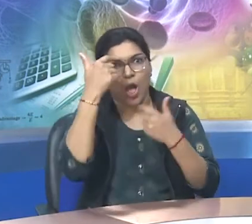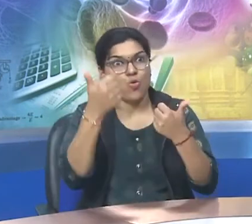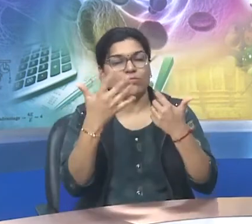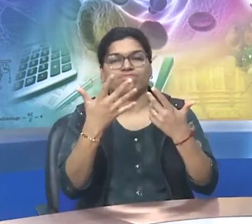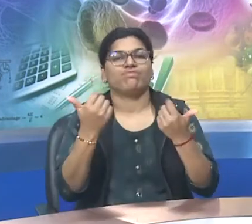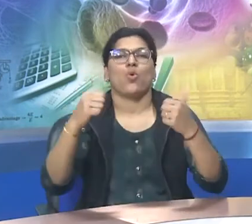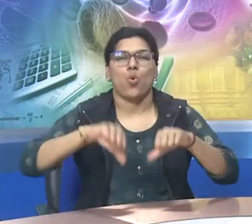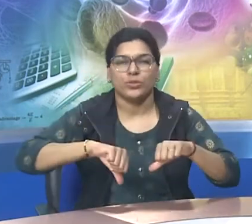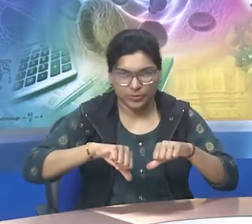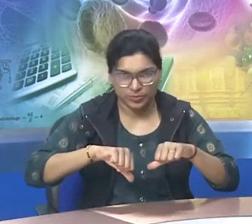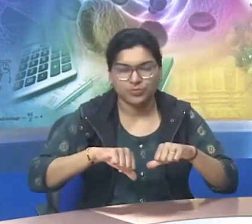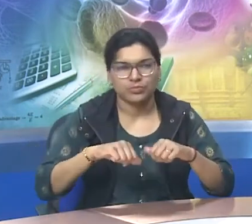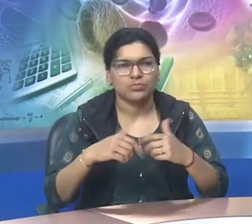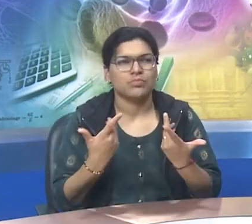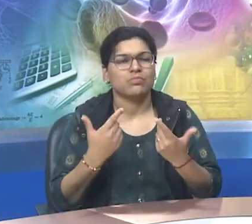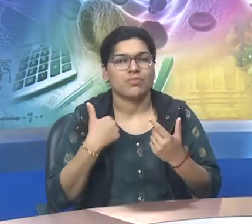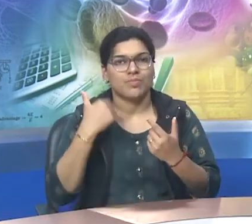Now this word is unfortunately.